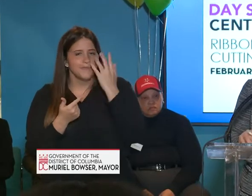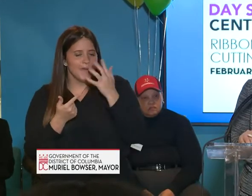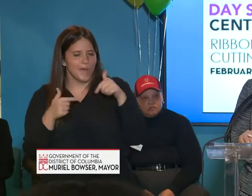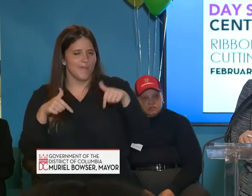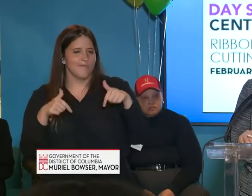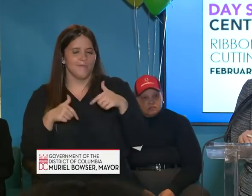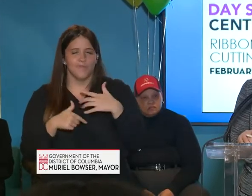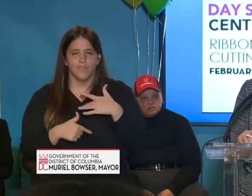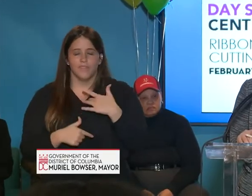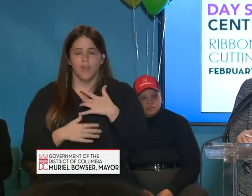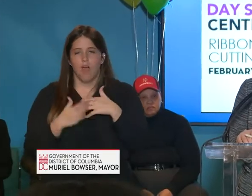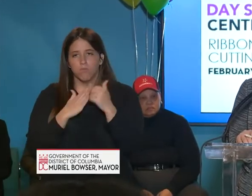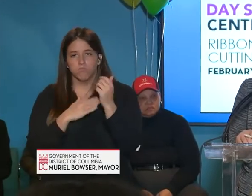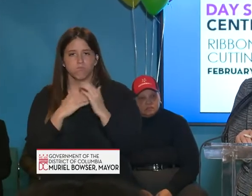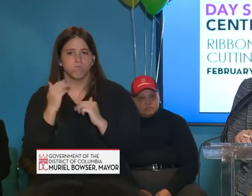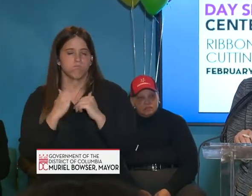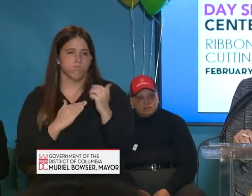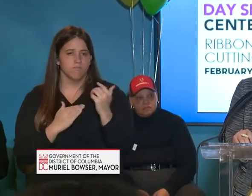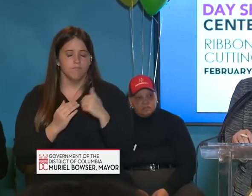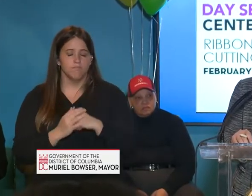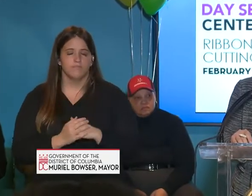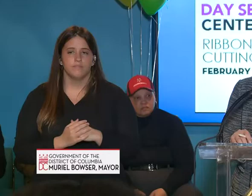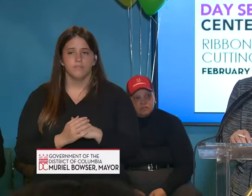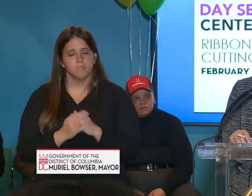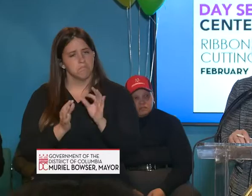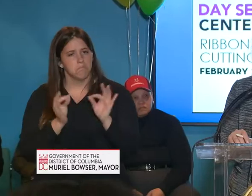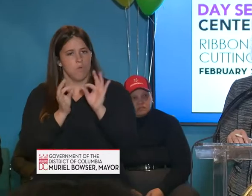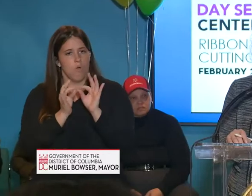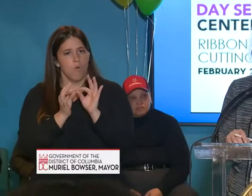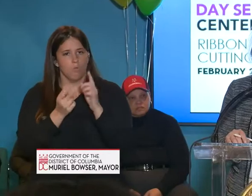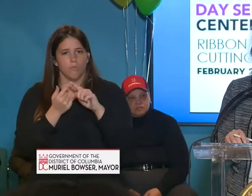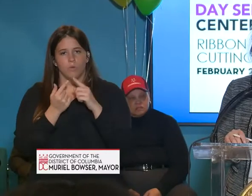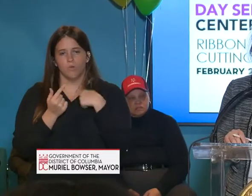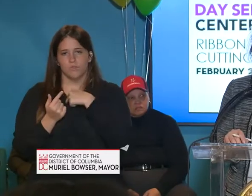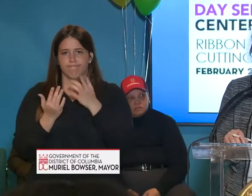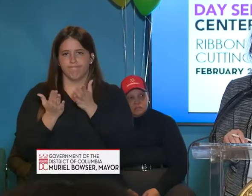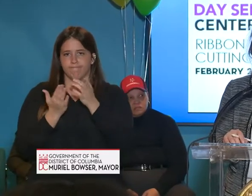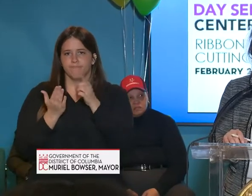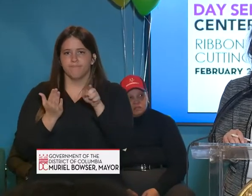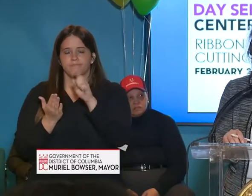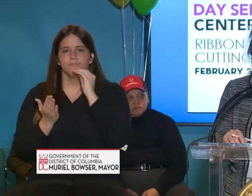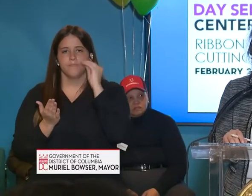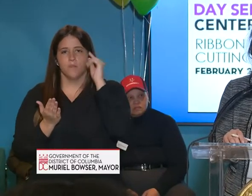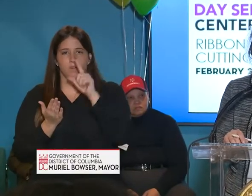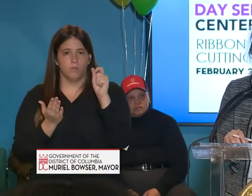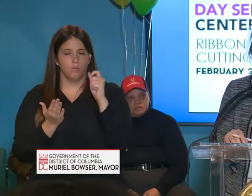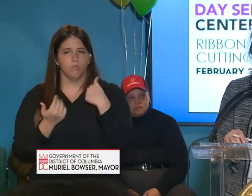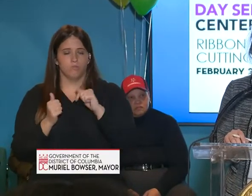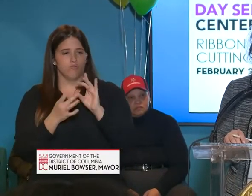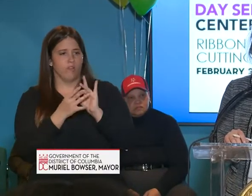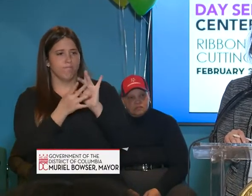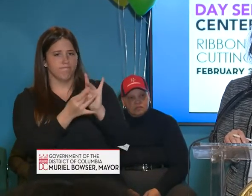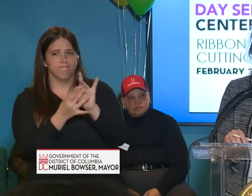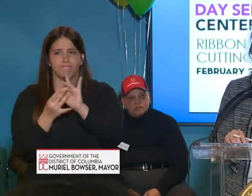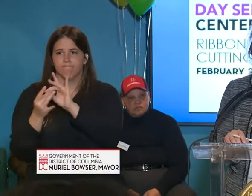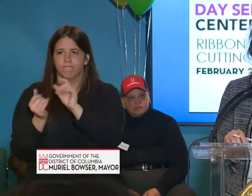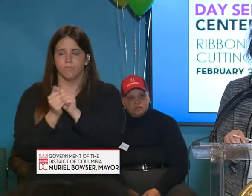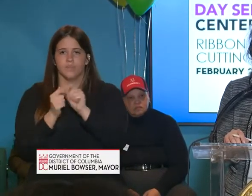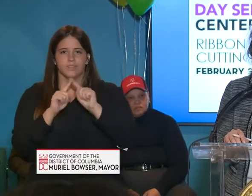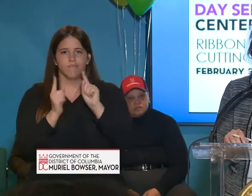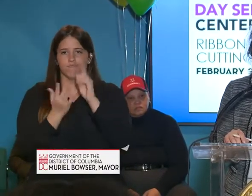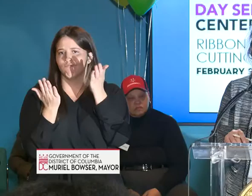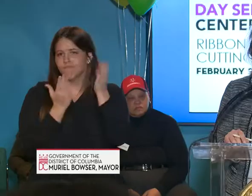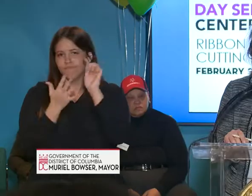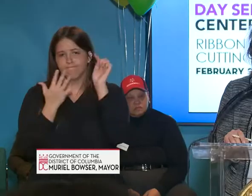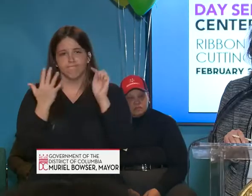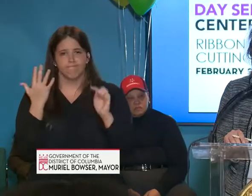to downtown, which is an essential part of serving our homeless community. And while they're here, we're connecting them to services,